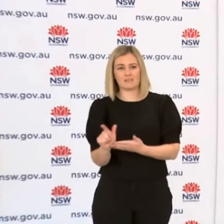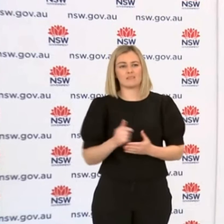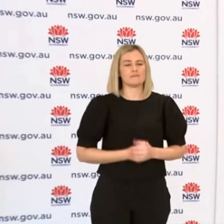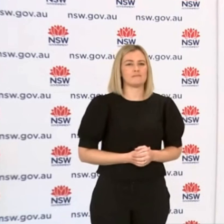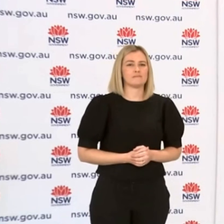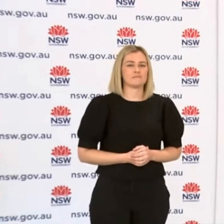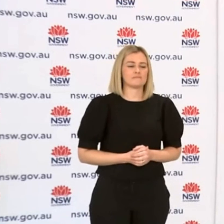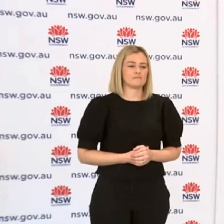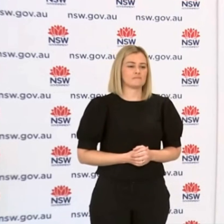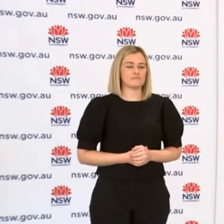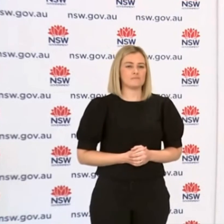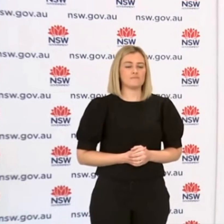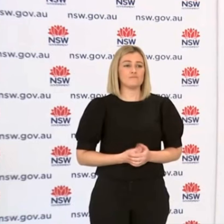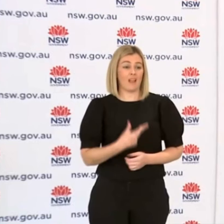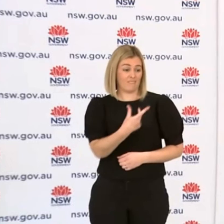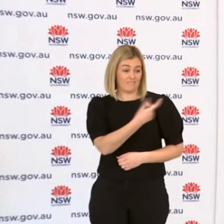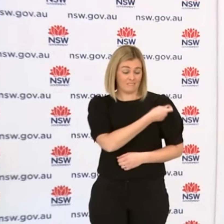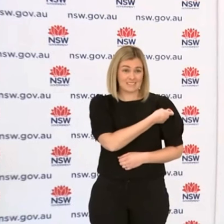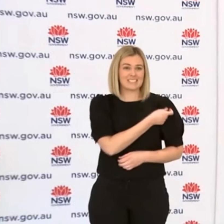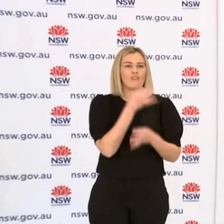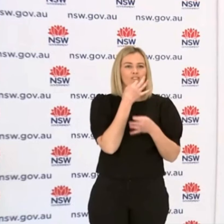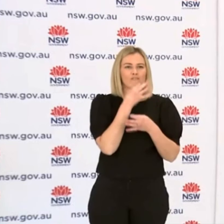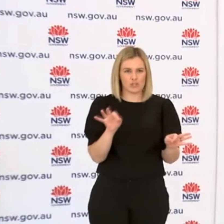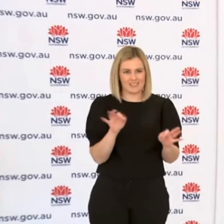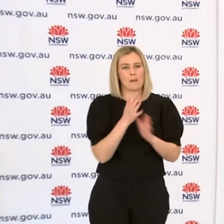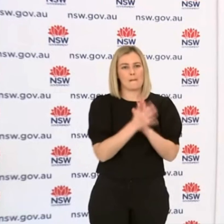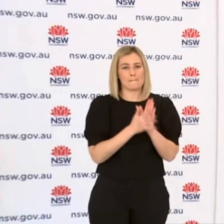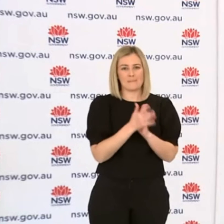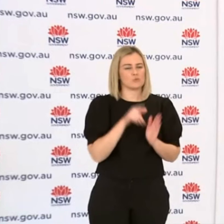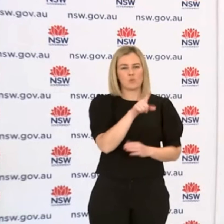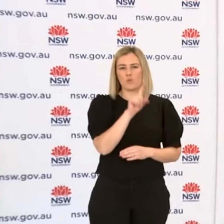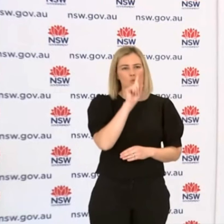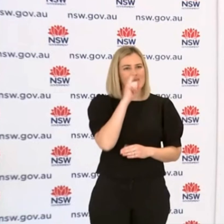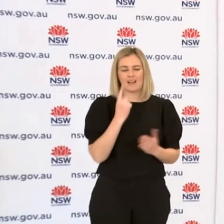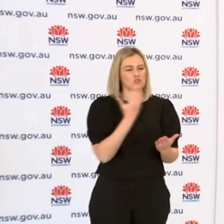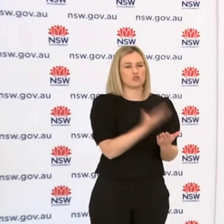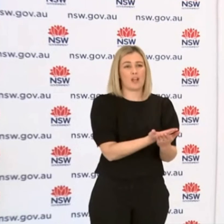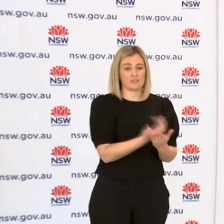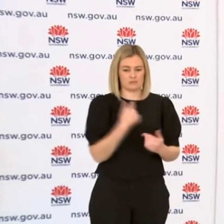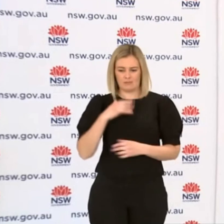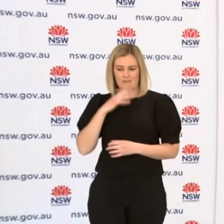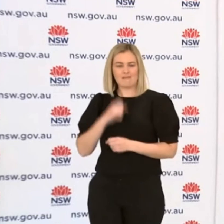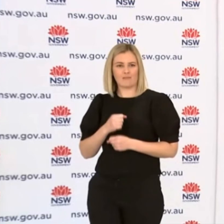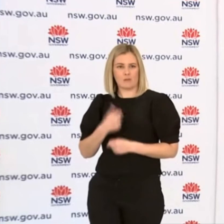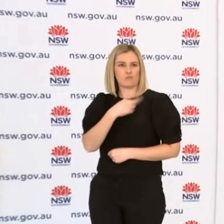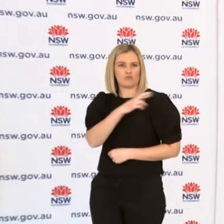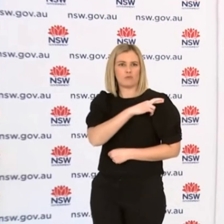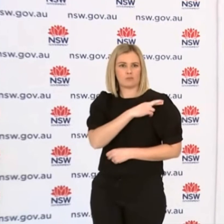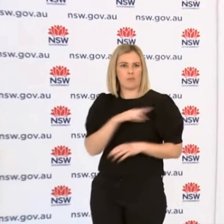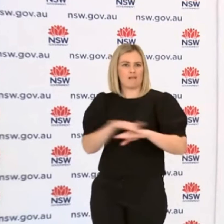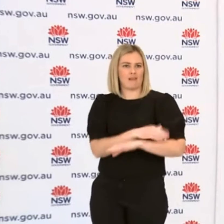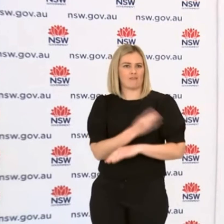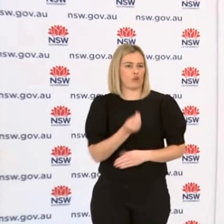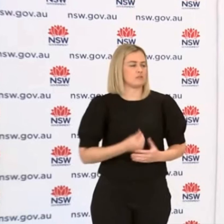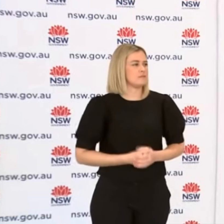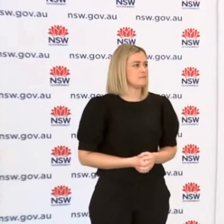no right. Vaccines are free, your services should be free. The federal government picks up the tab on that, and you shouldn't be getting any extra. Dr.